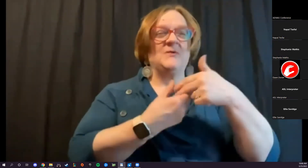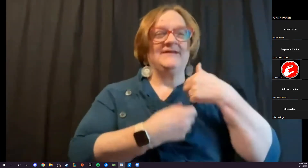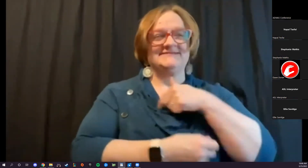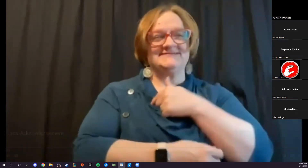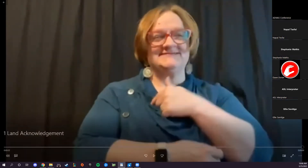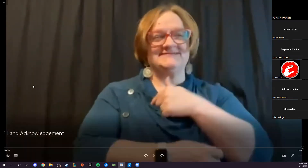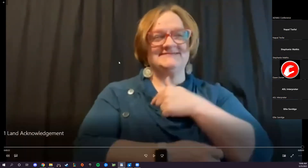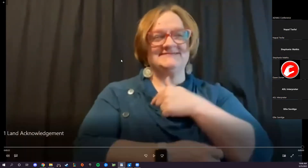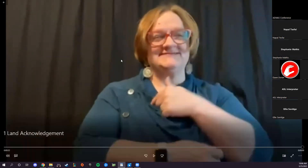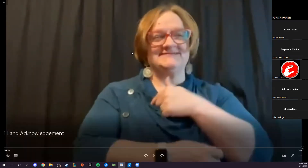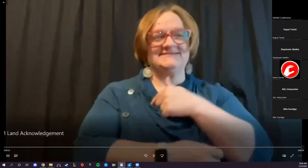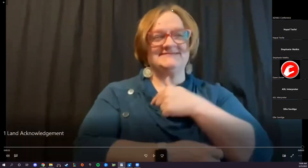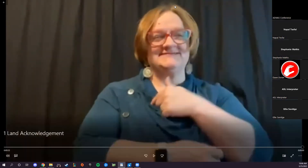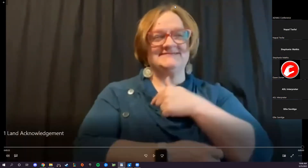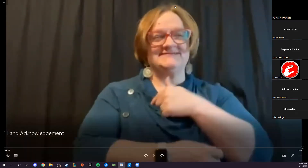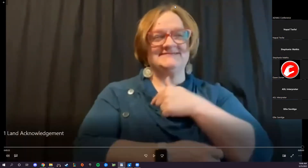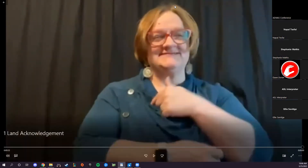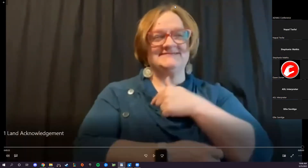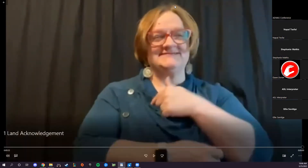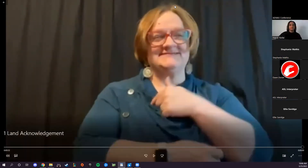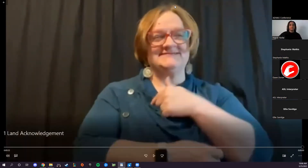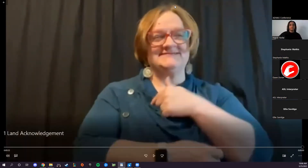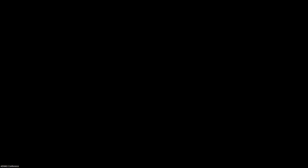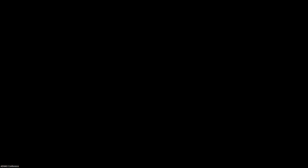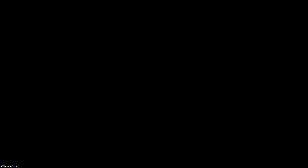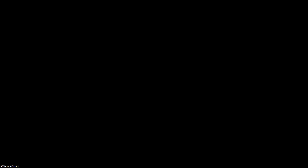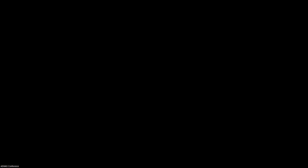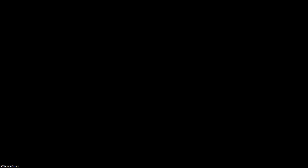please visit this website. Thank you for joining us.